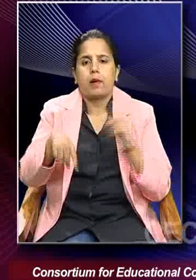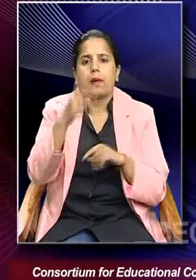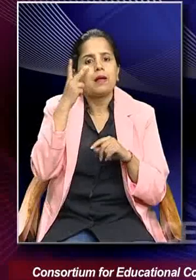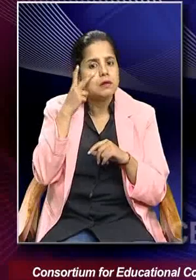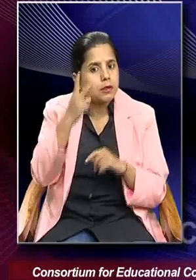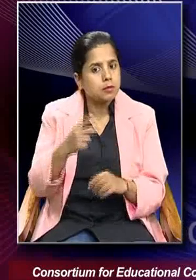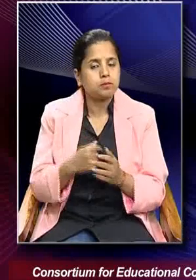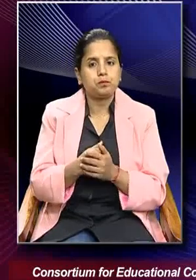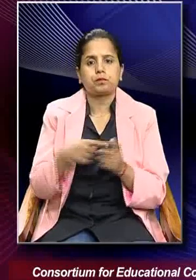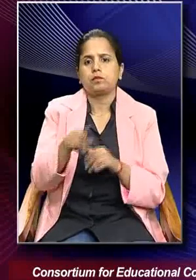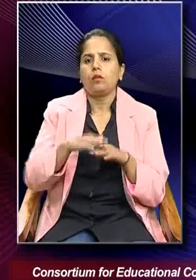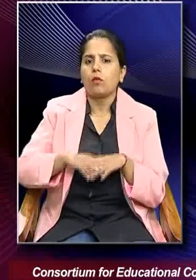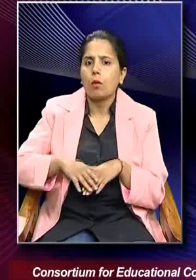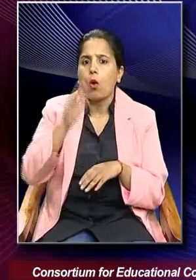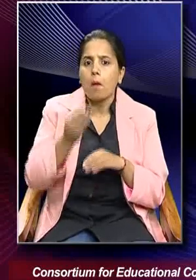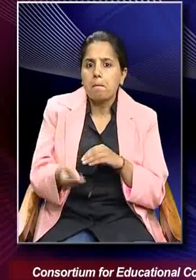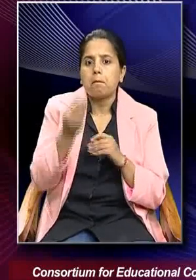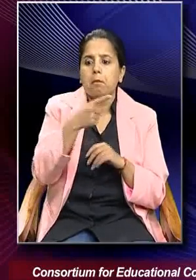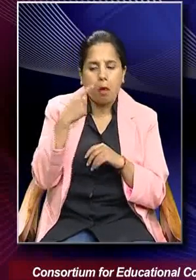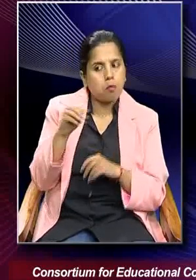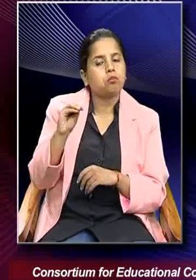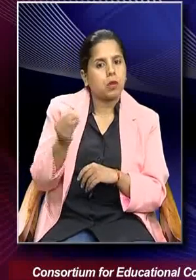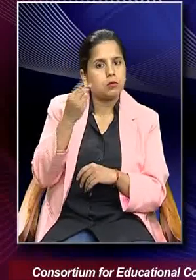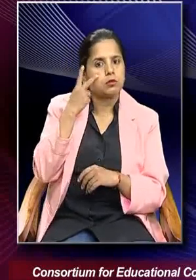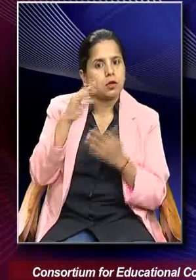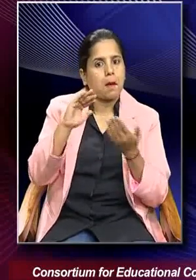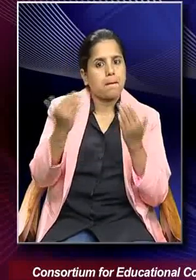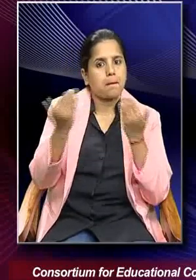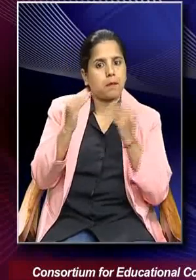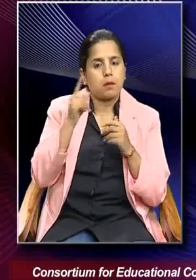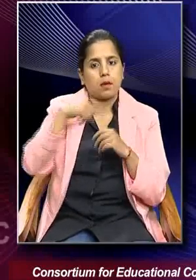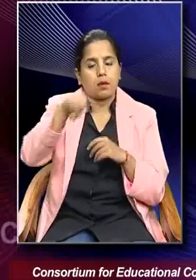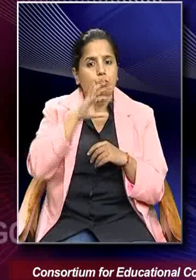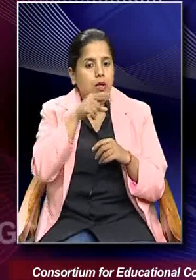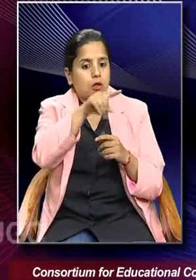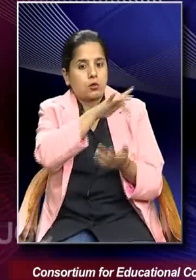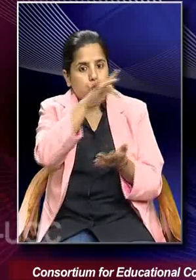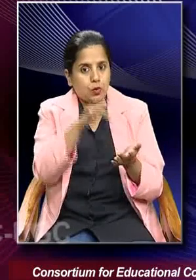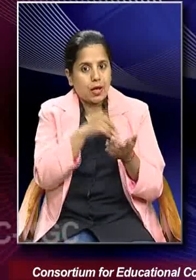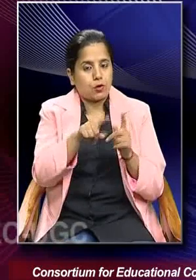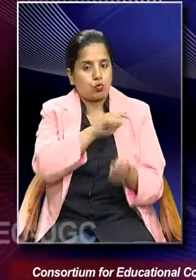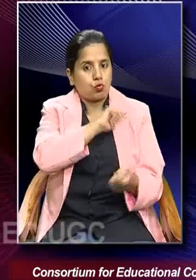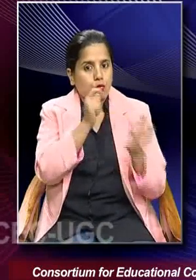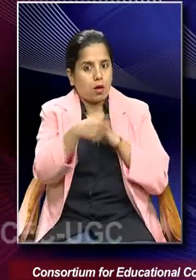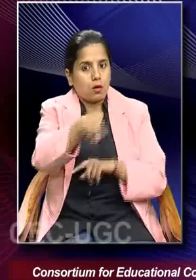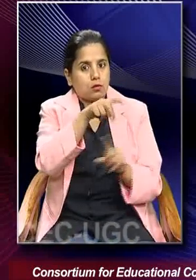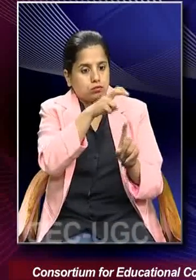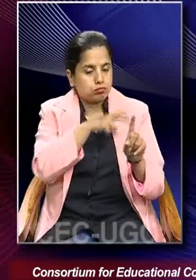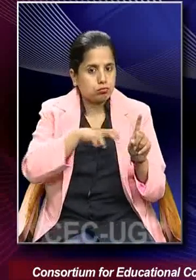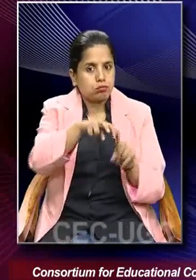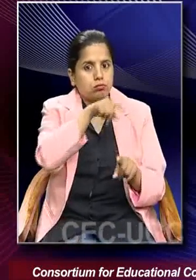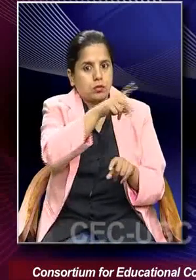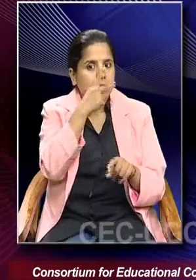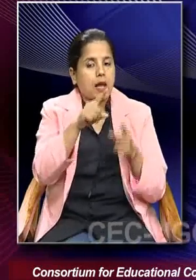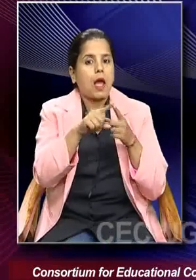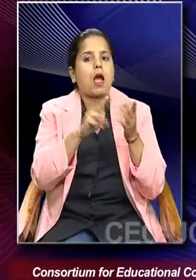considered much better and more efficient as compared to a centralized transition of energy. Now we